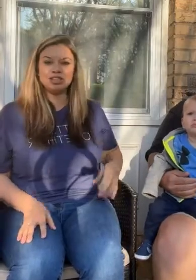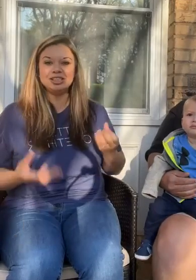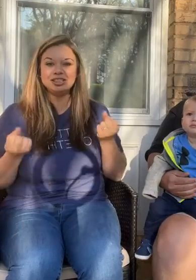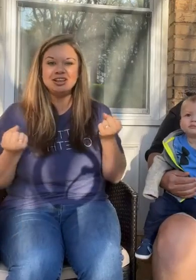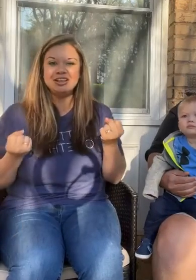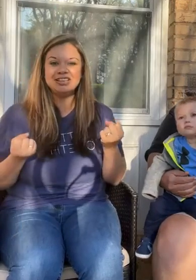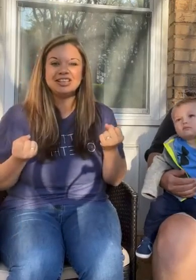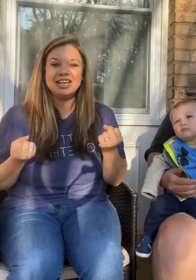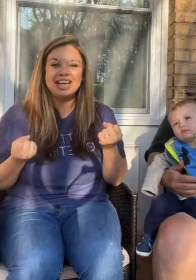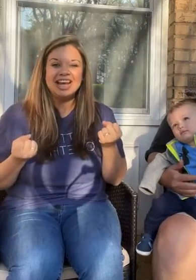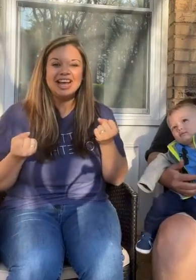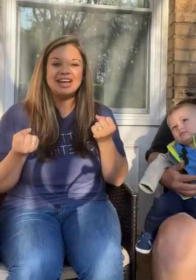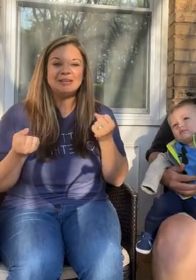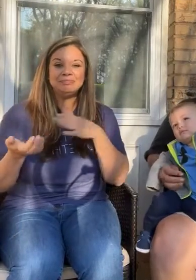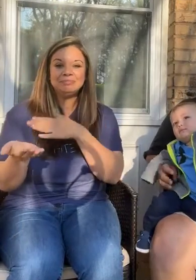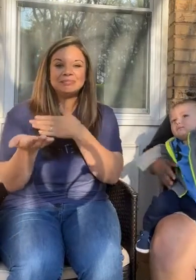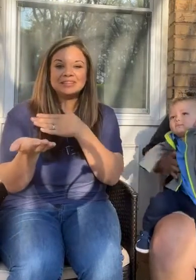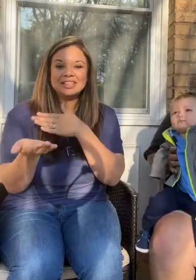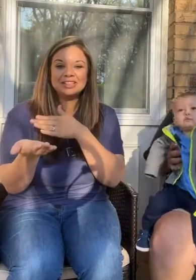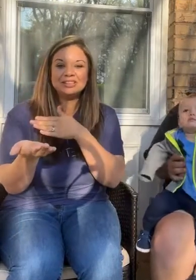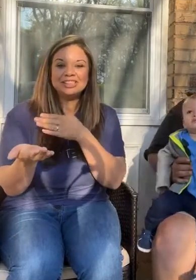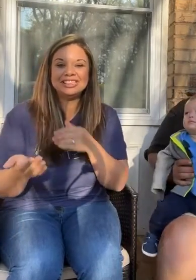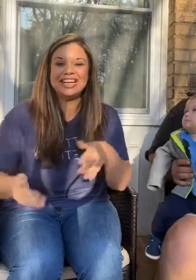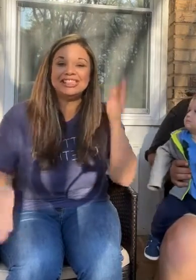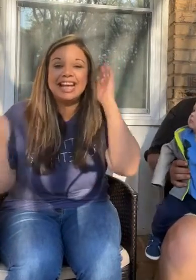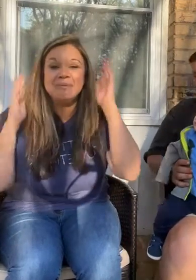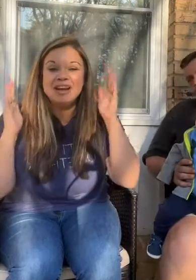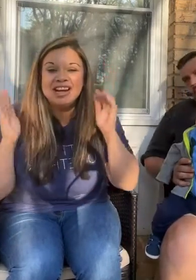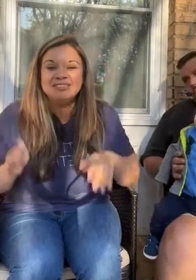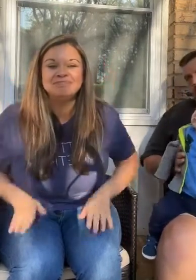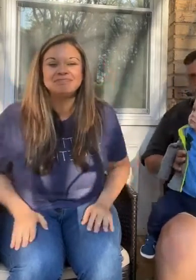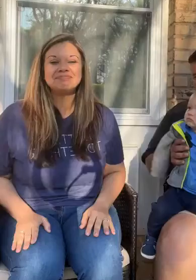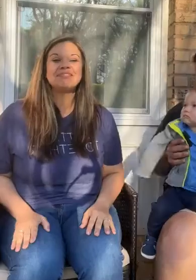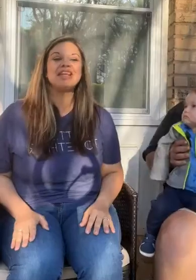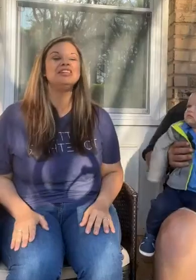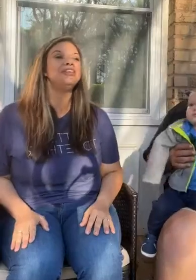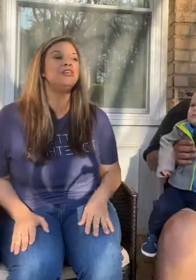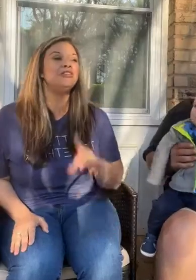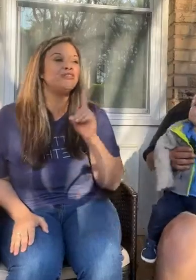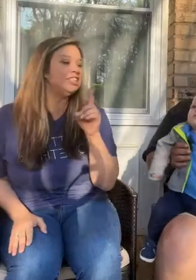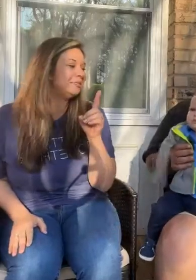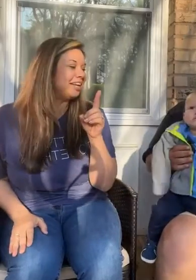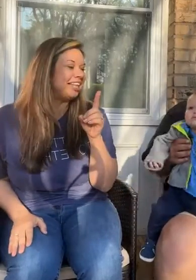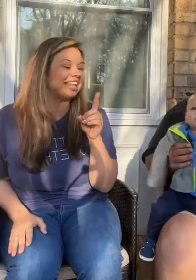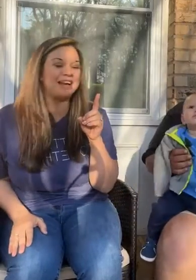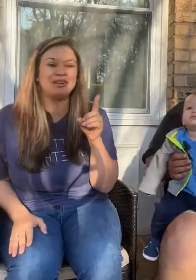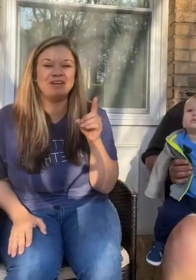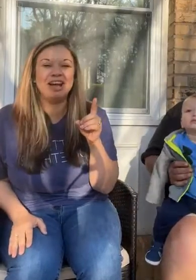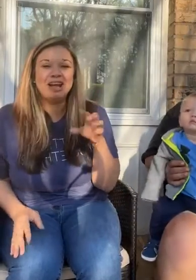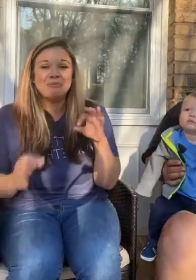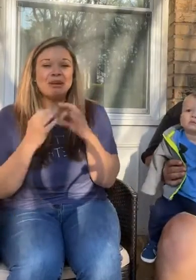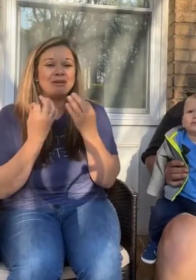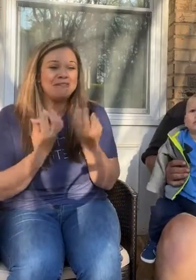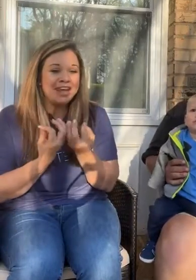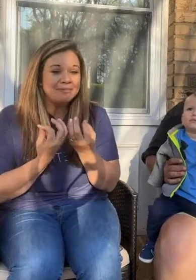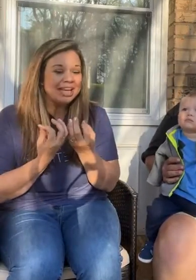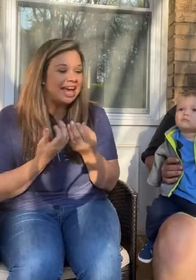Christian songs. Christian signs. Hey, Mary. So the first one, I thought we would bring my family